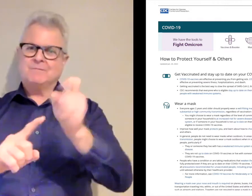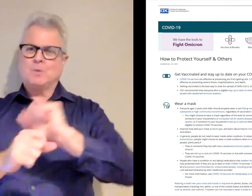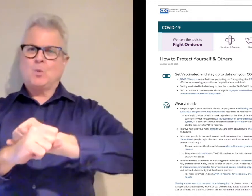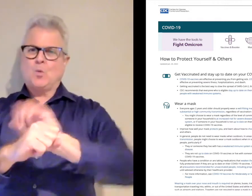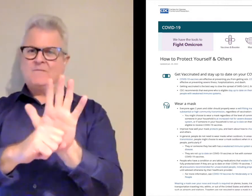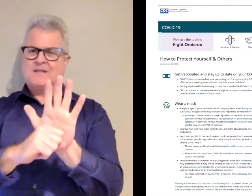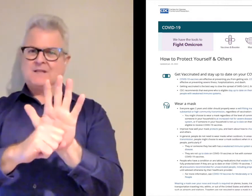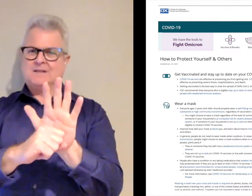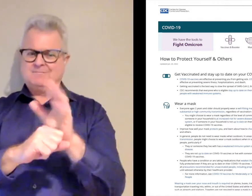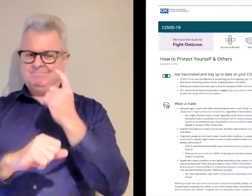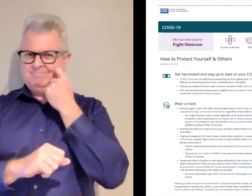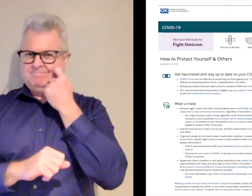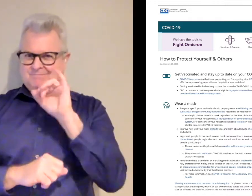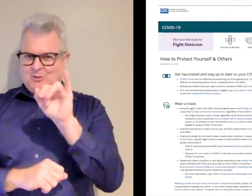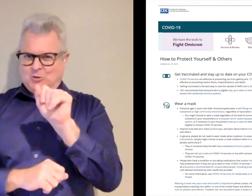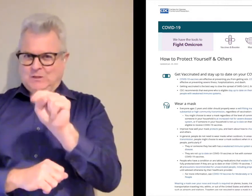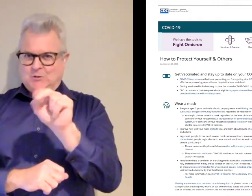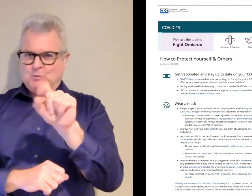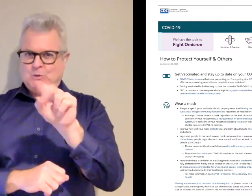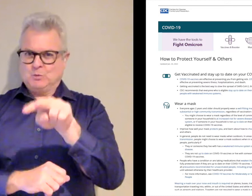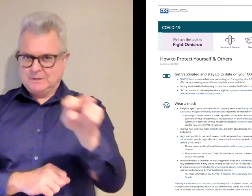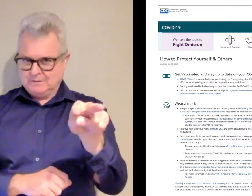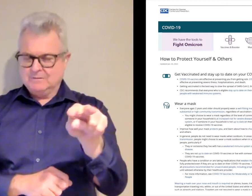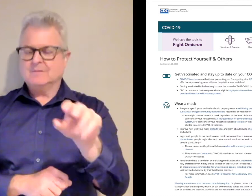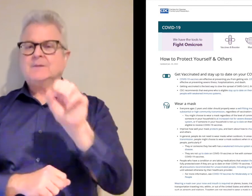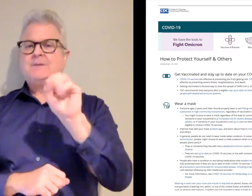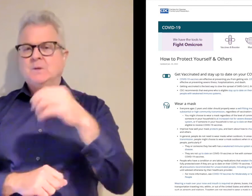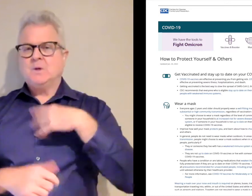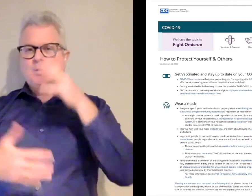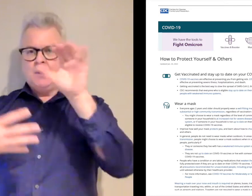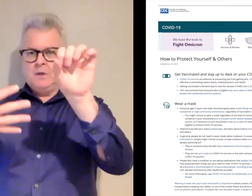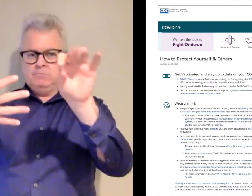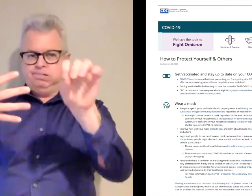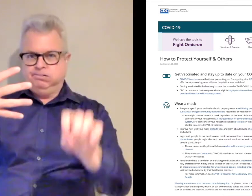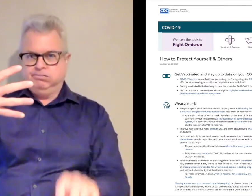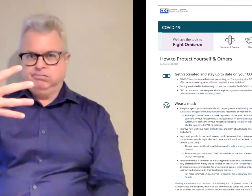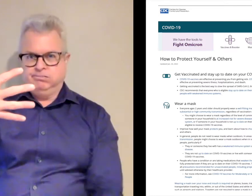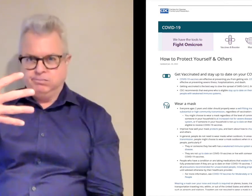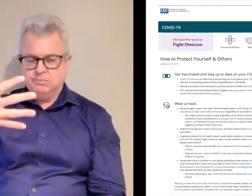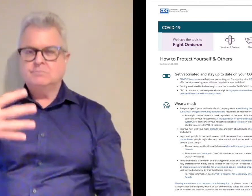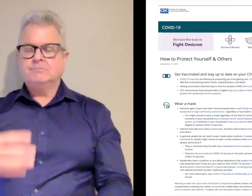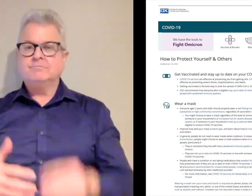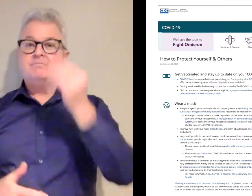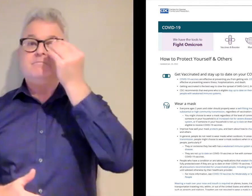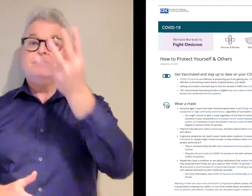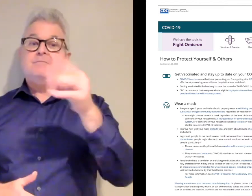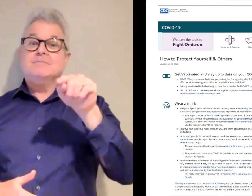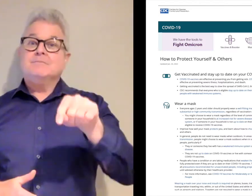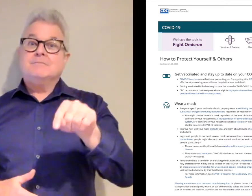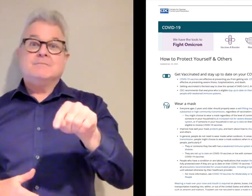yourself and others from COVID, which was updated of this month of January